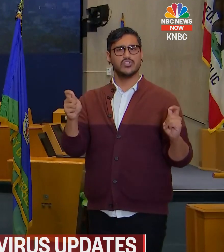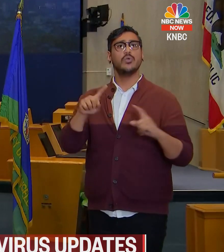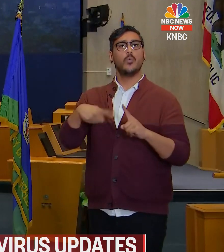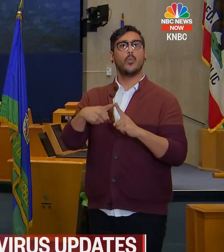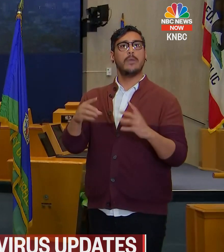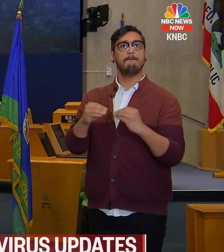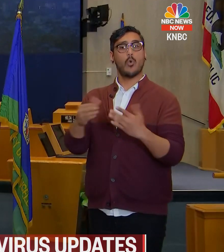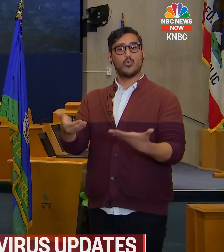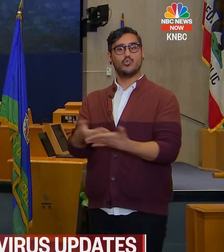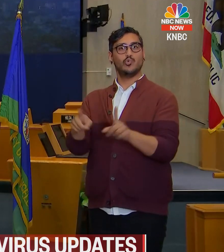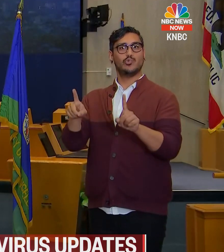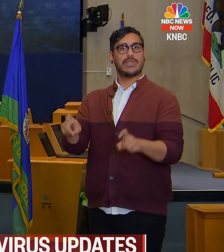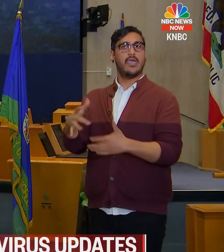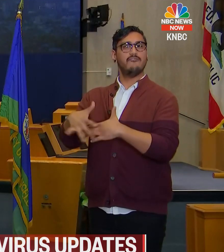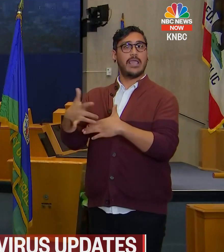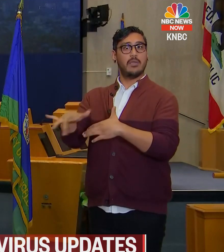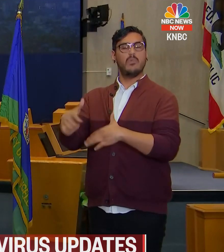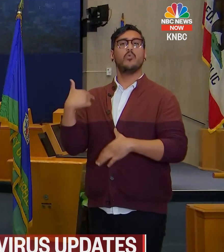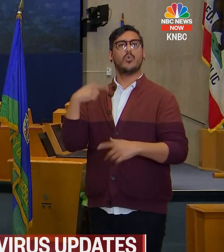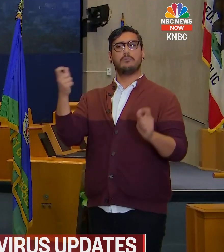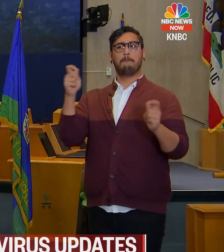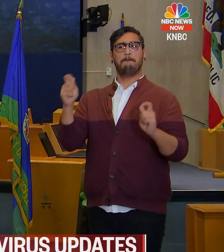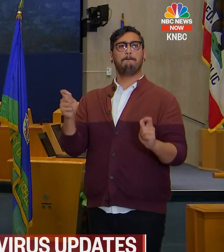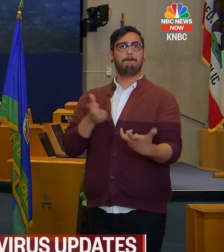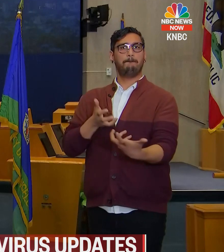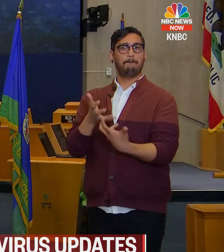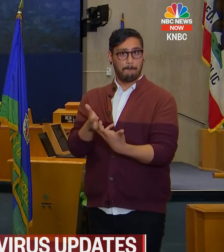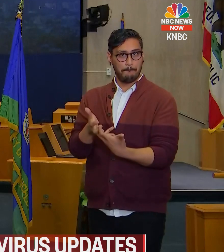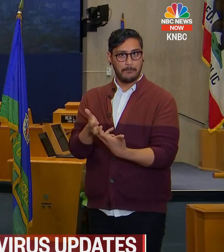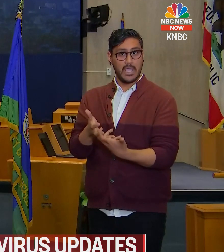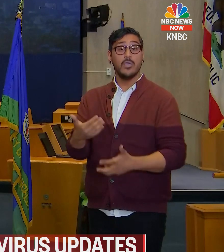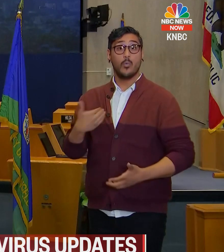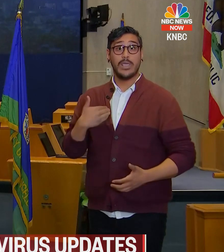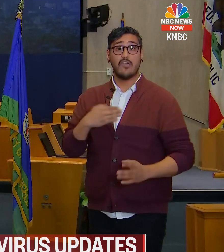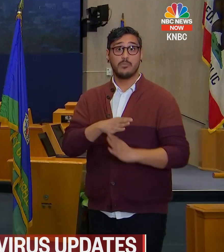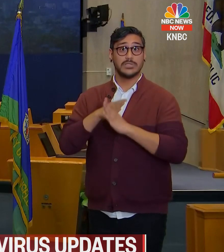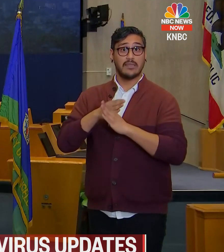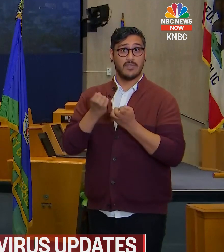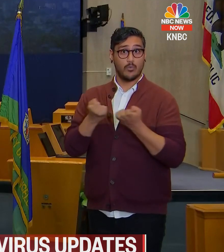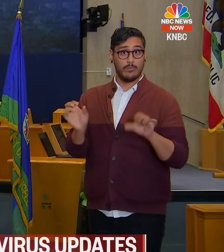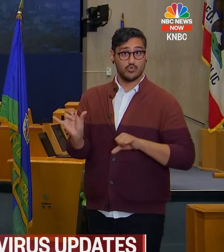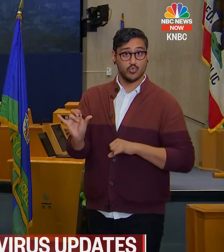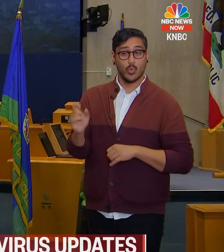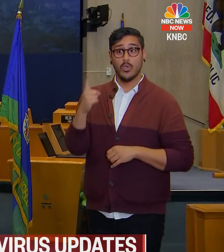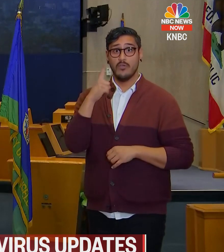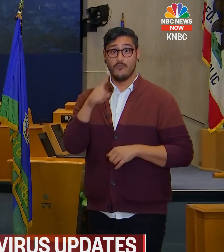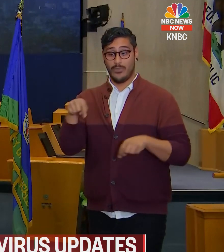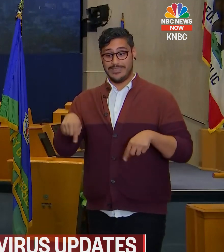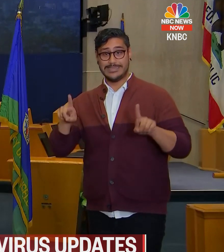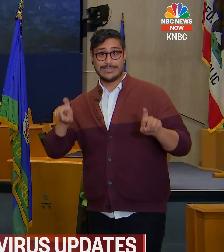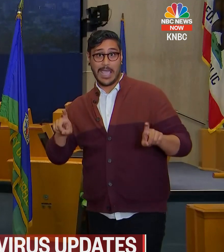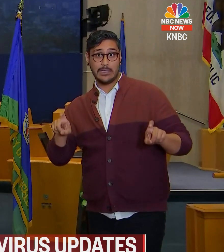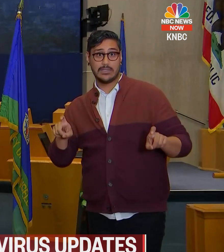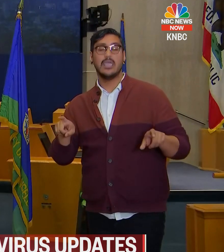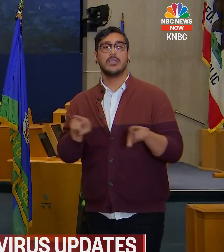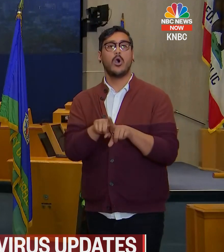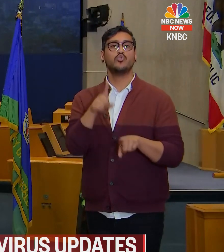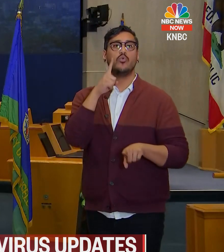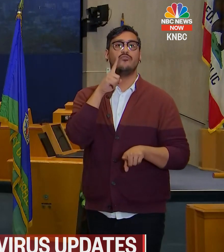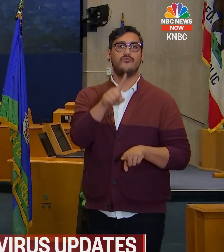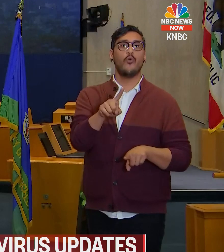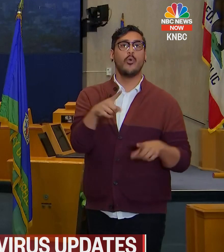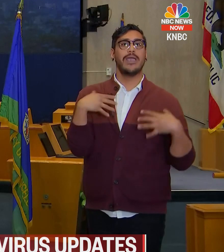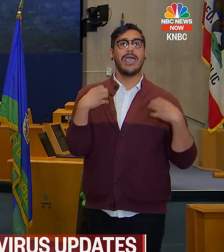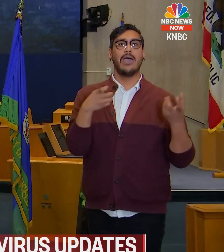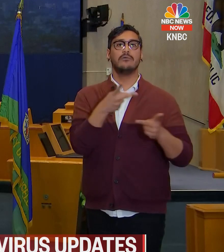available. We're addressing critical shortages of personal protective equipment as well, both for the administering of this test and for our healthcare providers